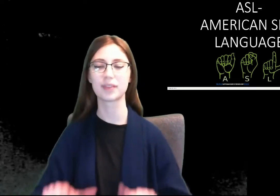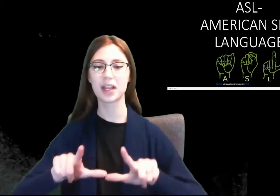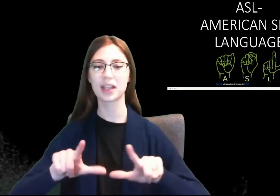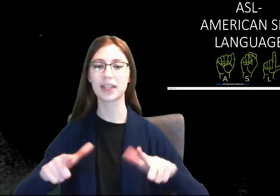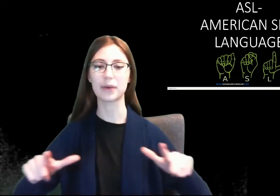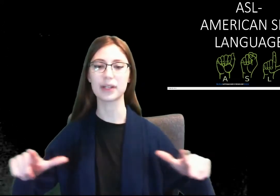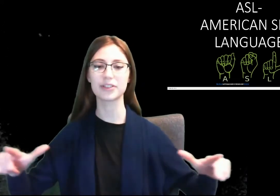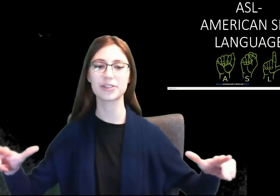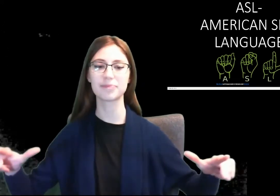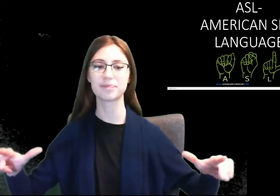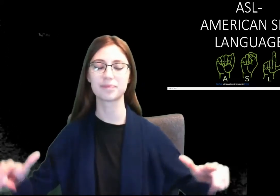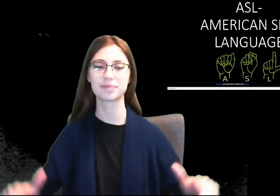Language.